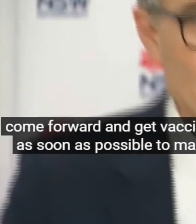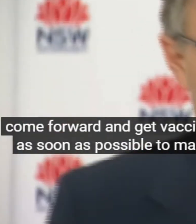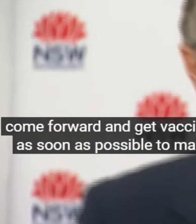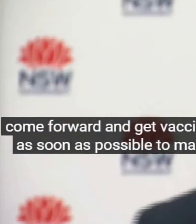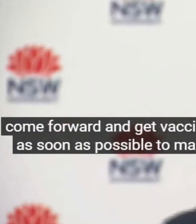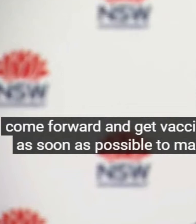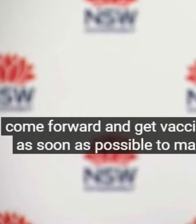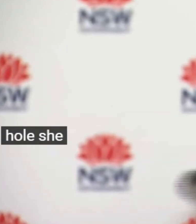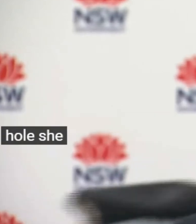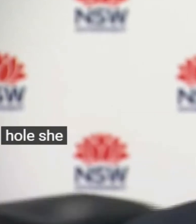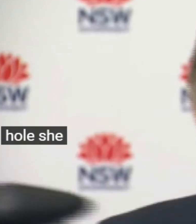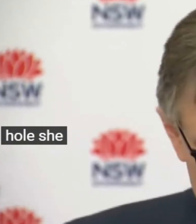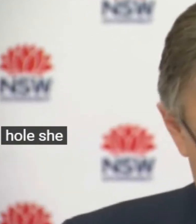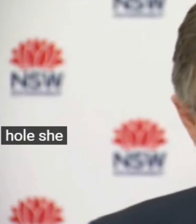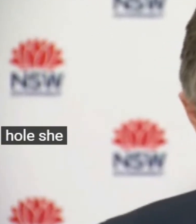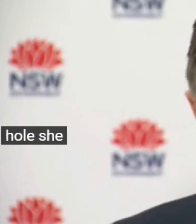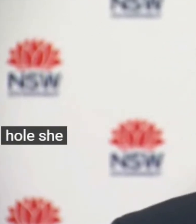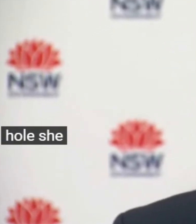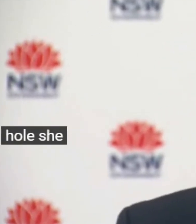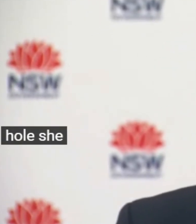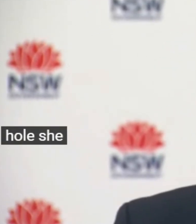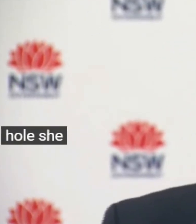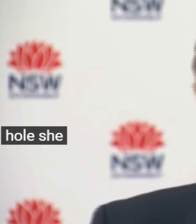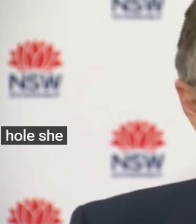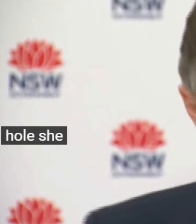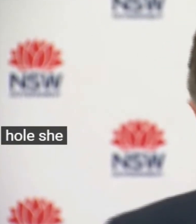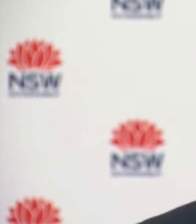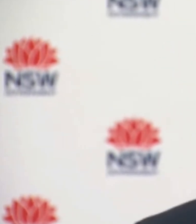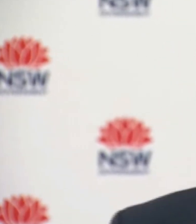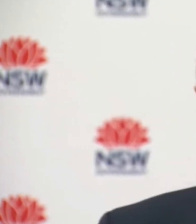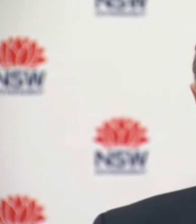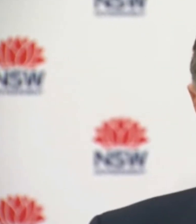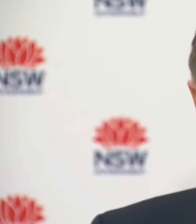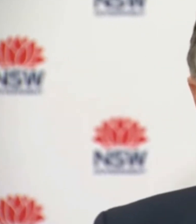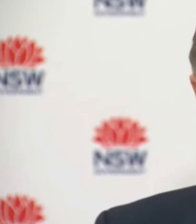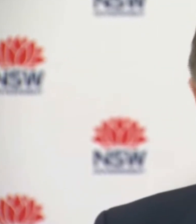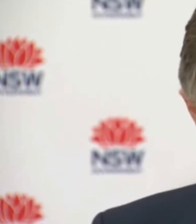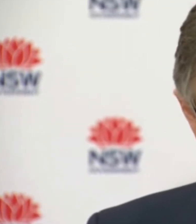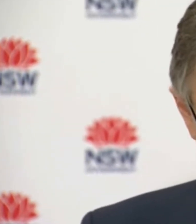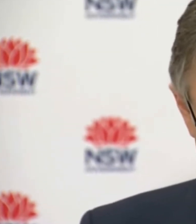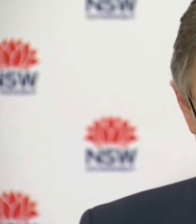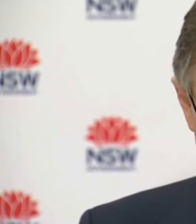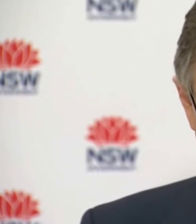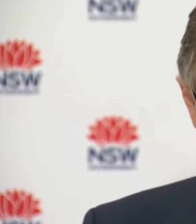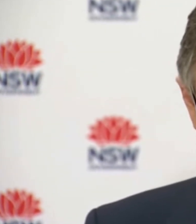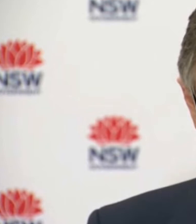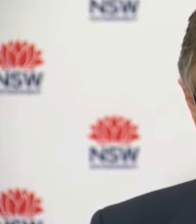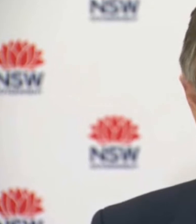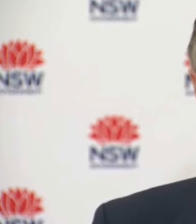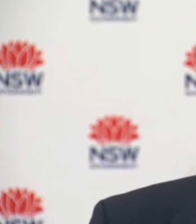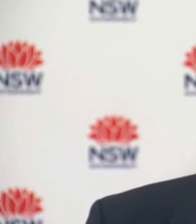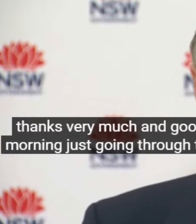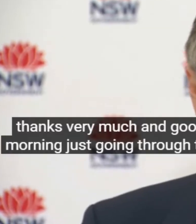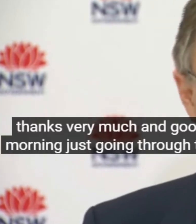Thanks very much, Premier, and good morning. I'll go through the numbers with you. There were 241 cases of COVID reported in New